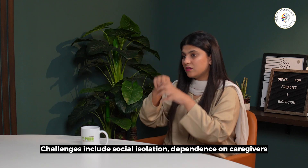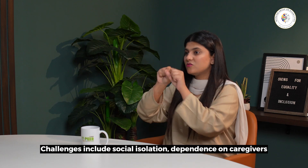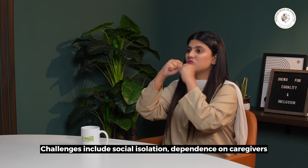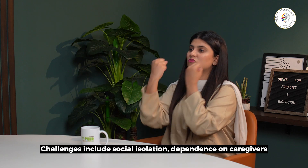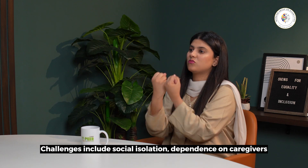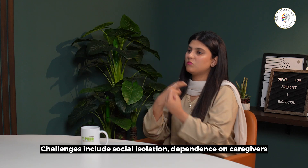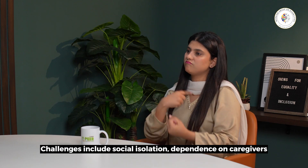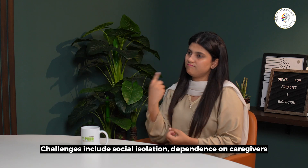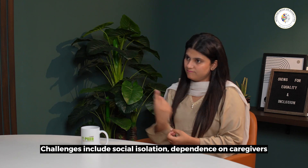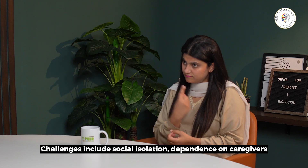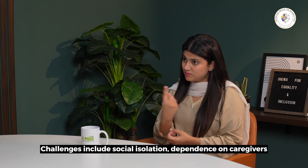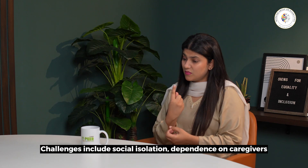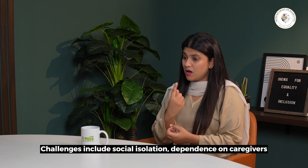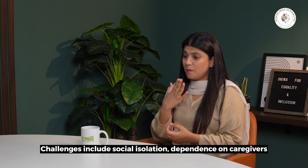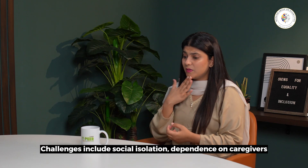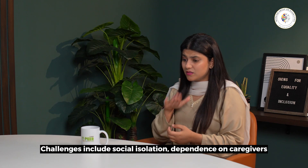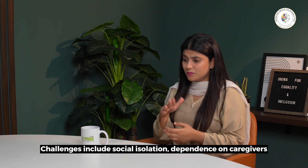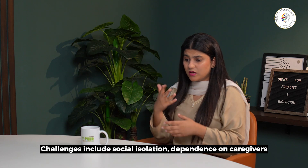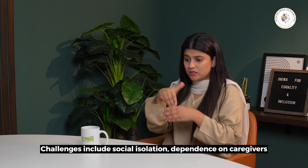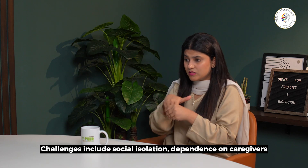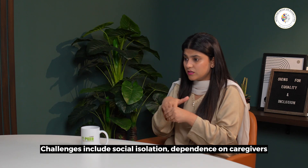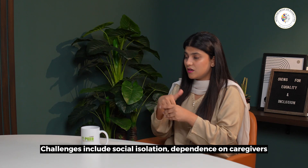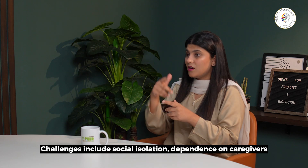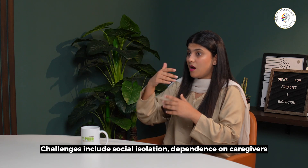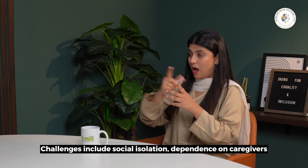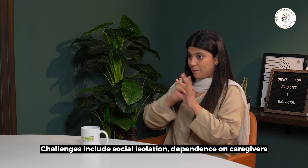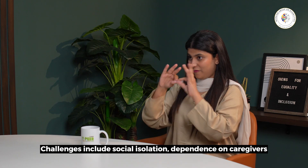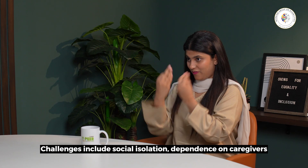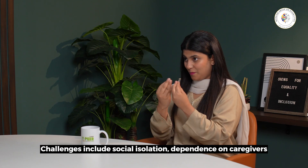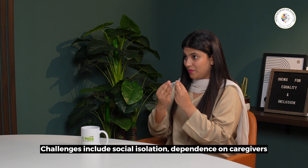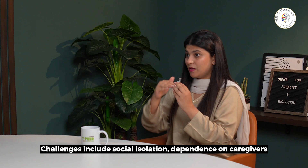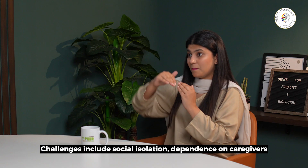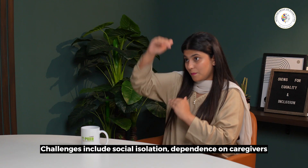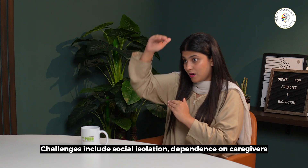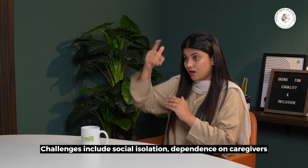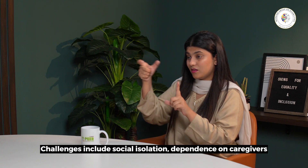Challenges include social isolation, dependence on caregivers,